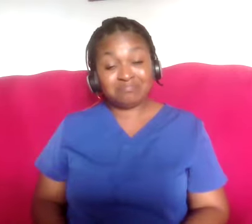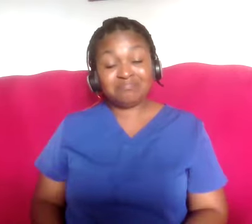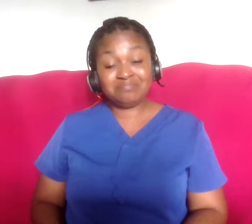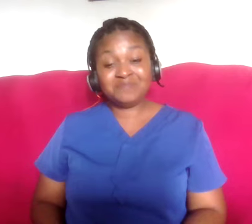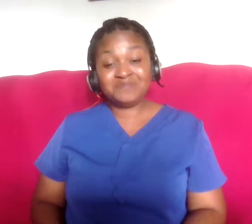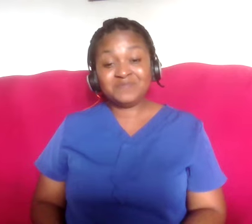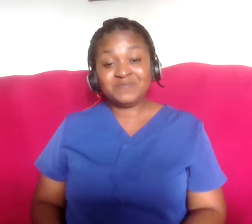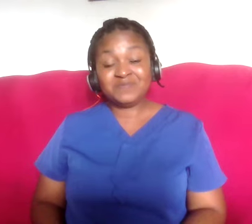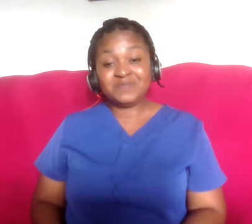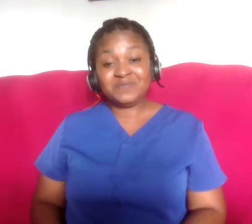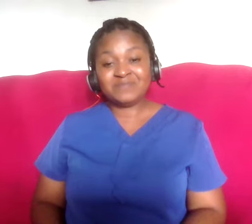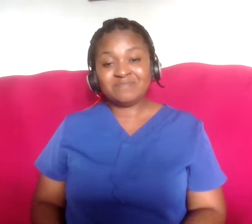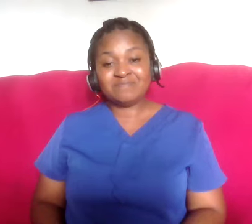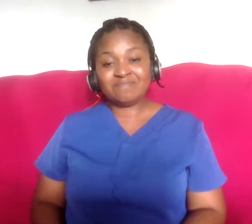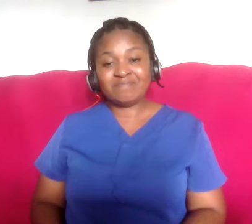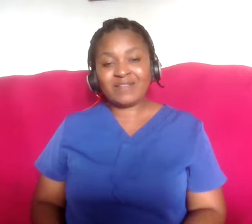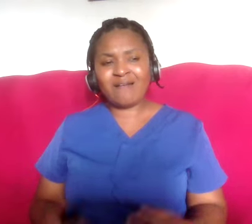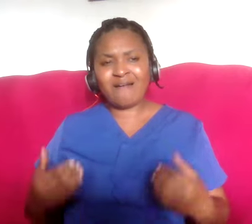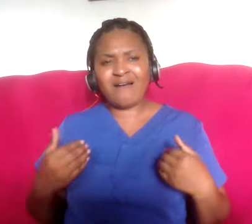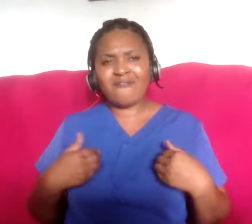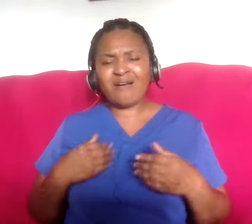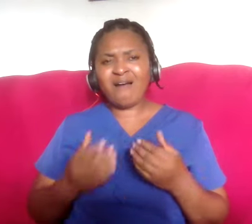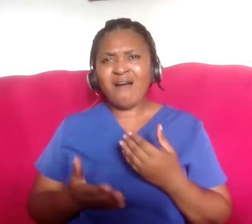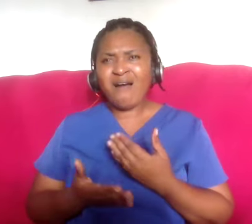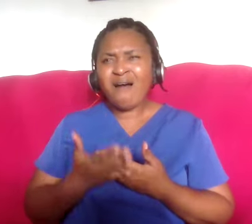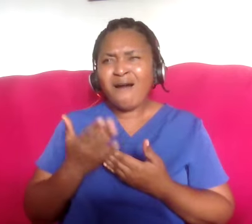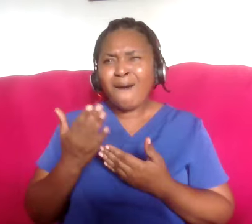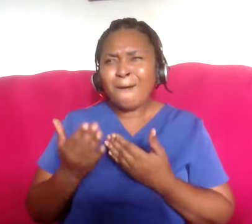there is an almost tangible electricity in the air.